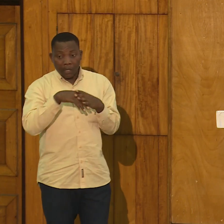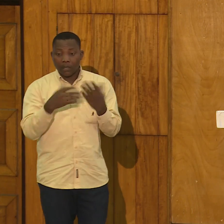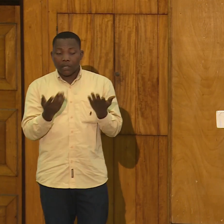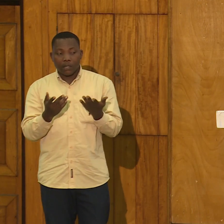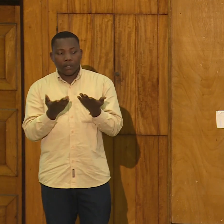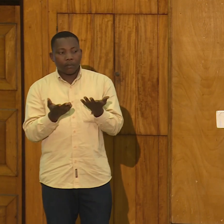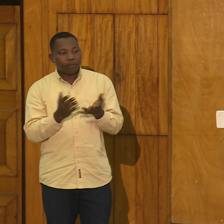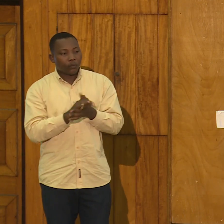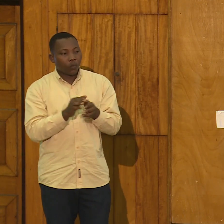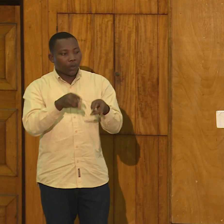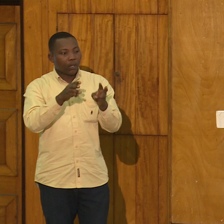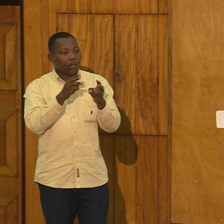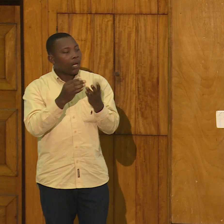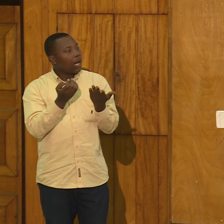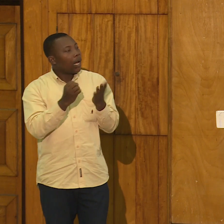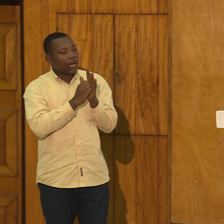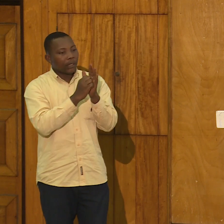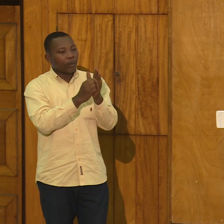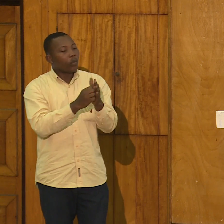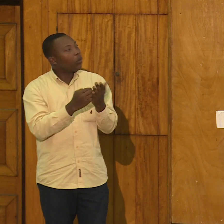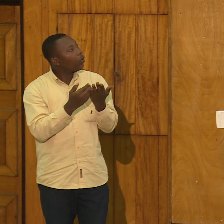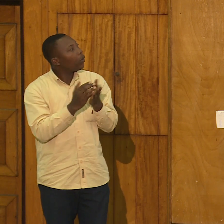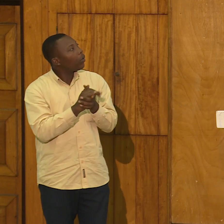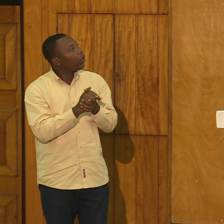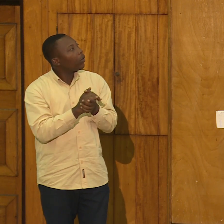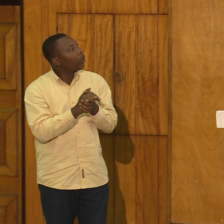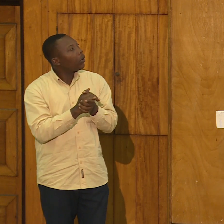case, an example of 560